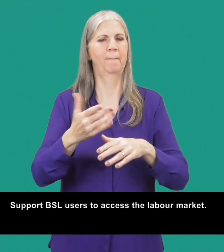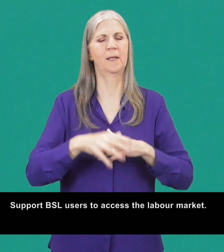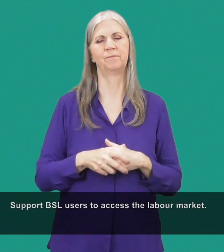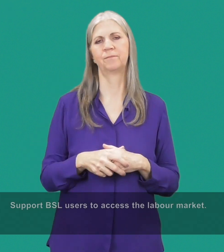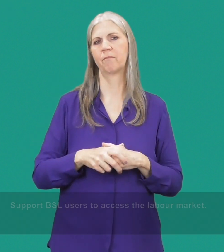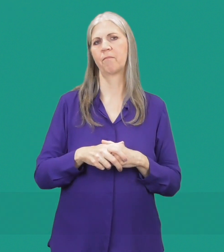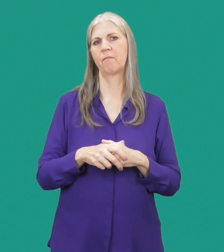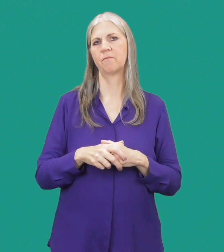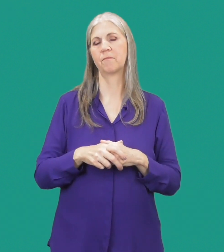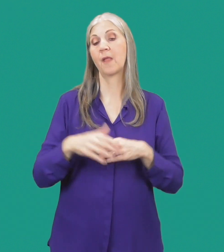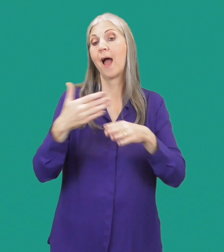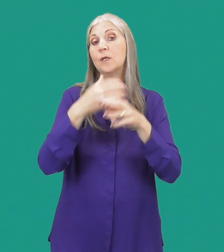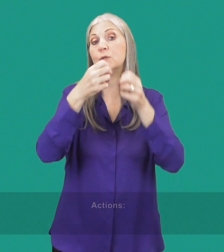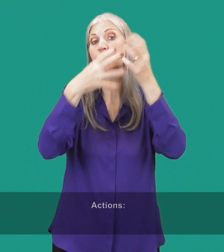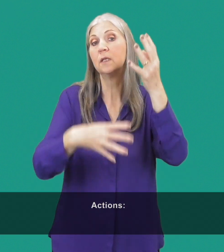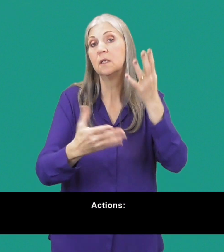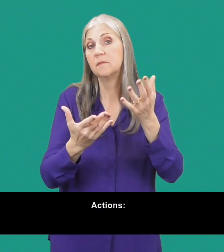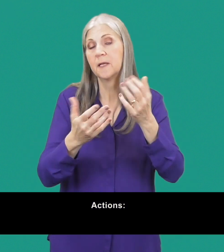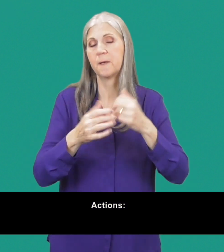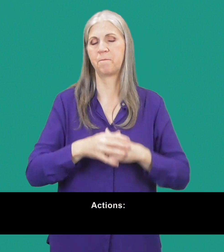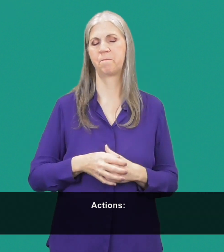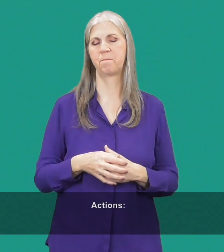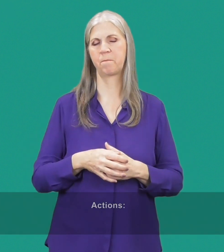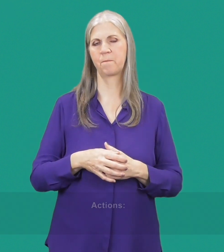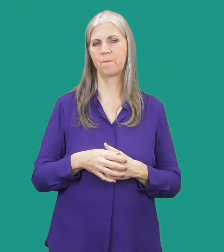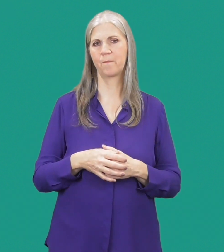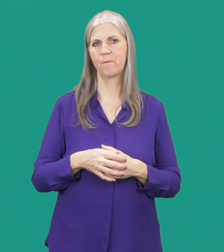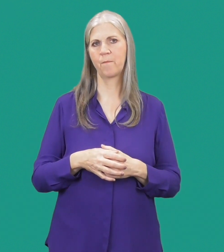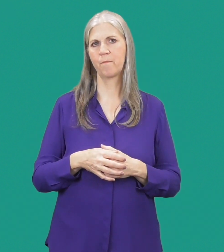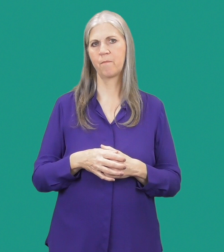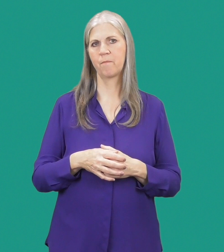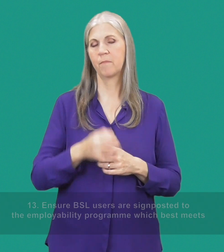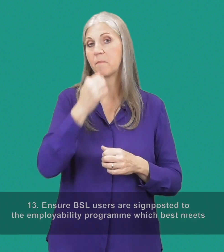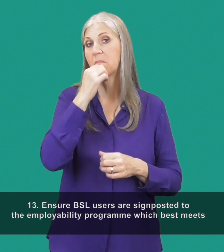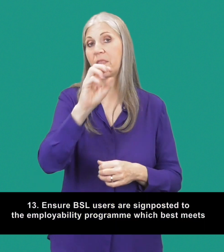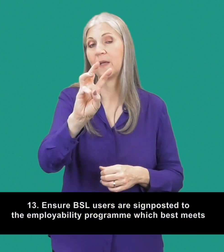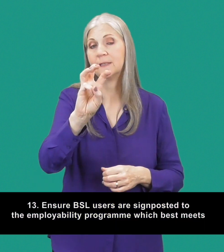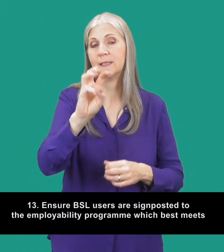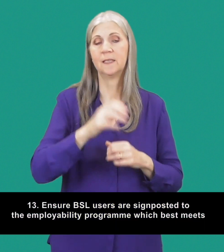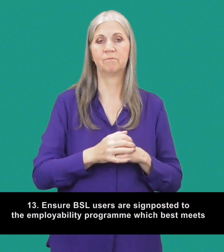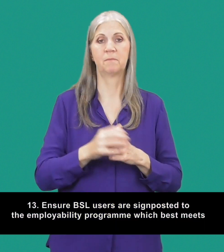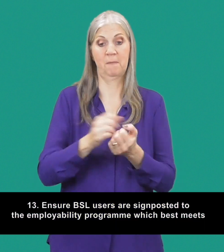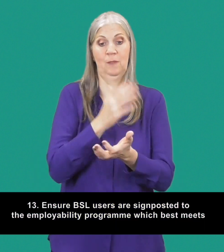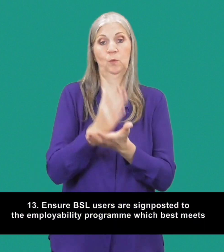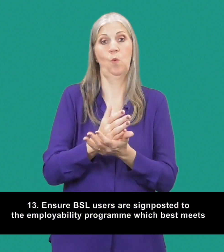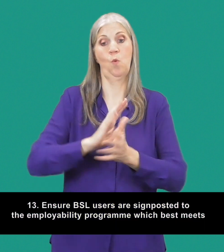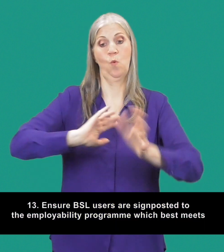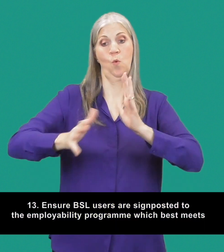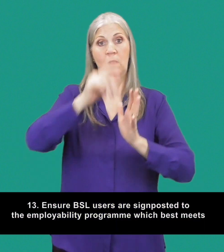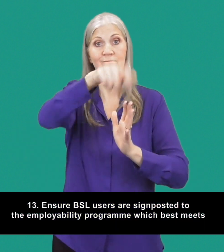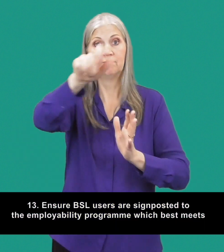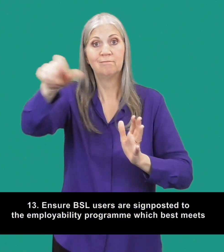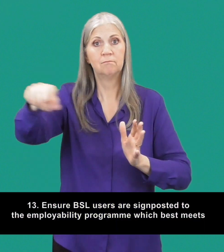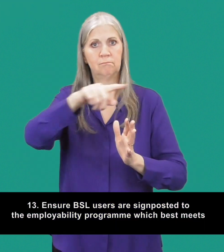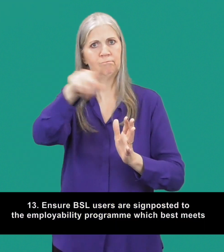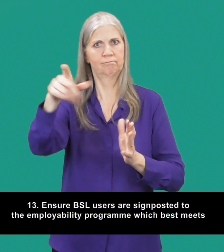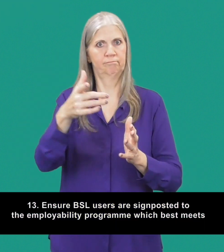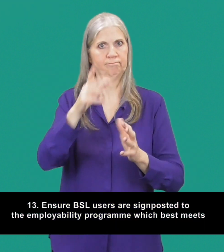Actions. Number 13. Ensure BSL users are signposted to the employability